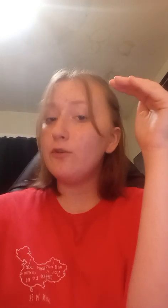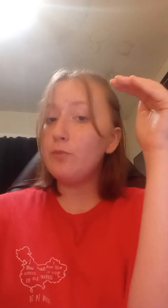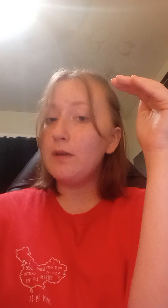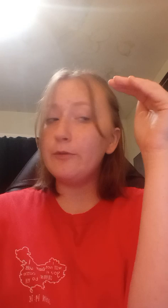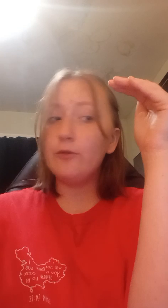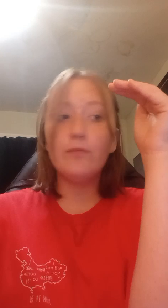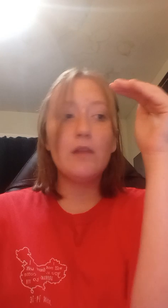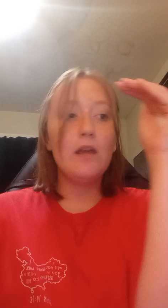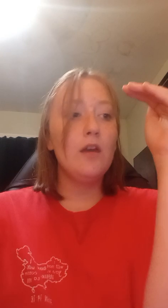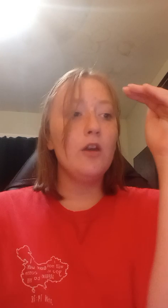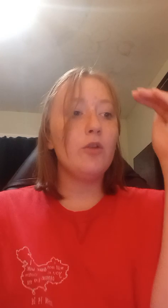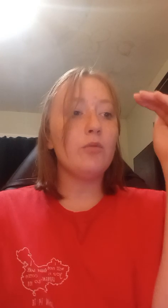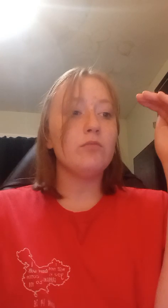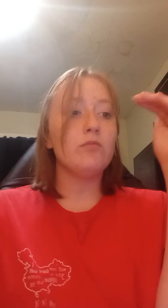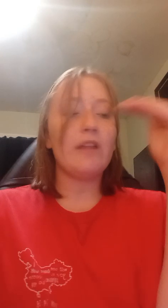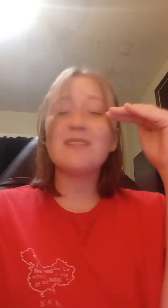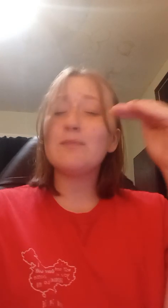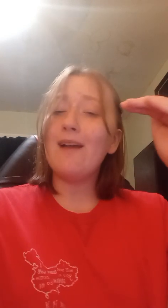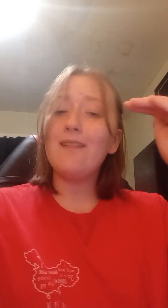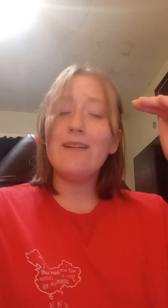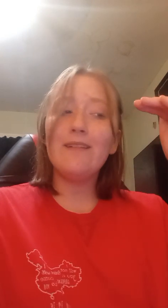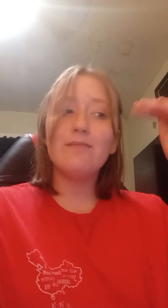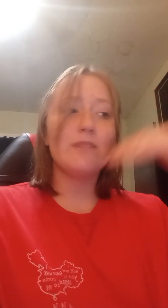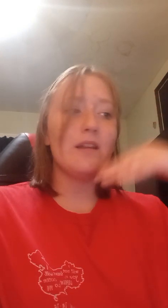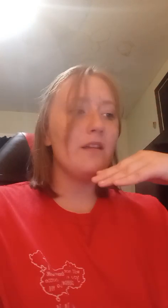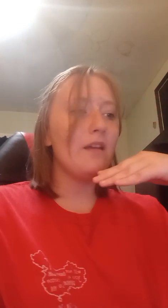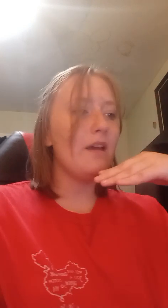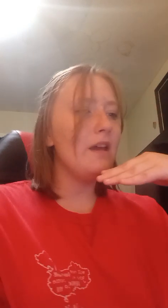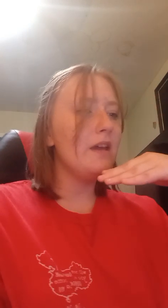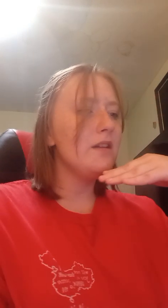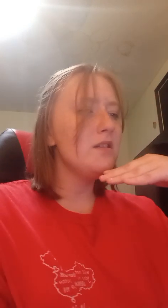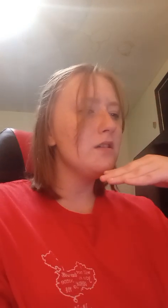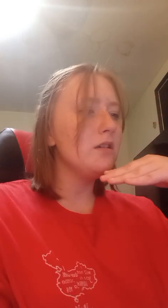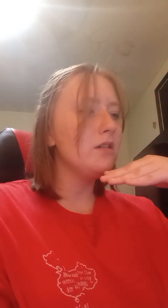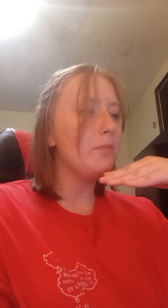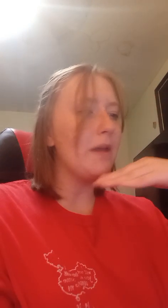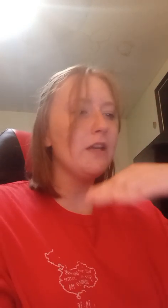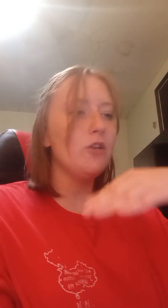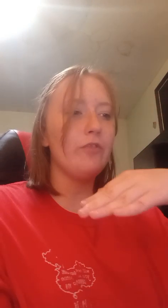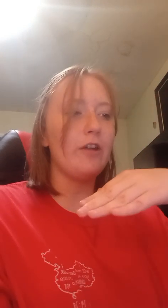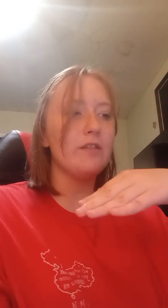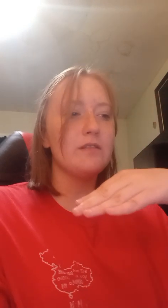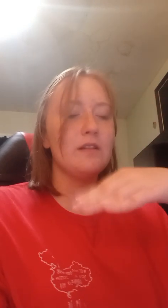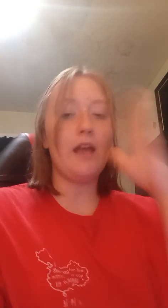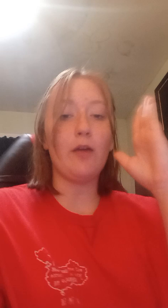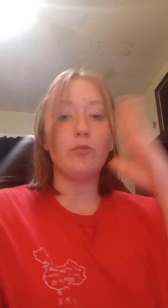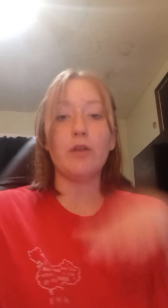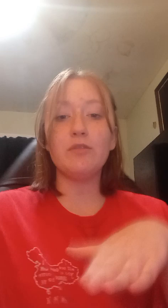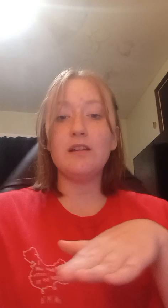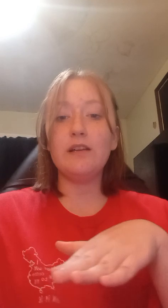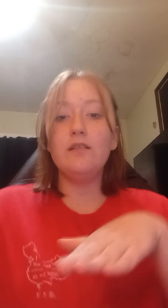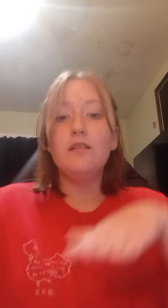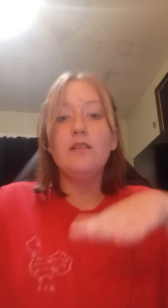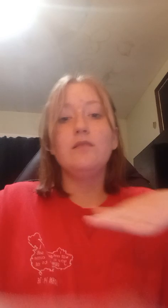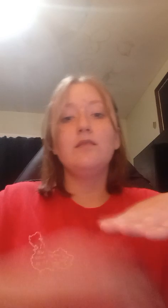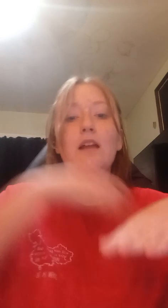people, who like spotlight, and making new friends. Now, lower side, let's go